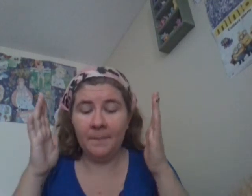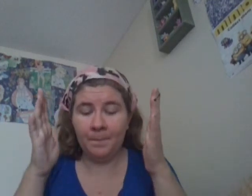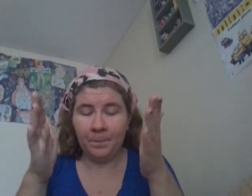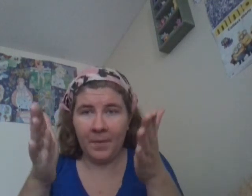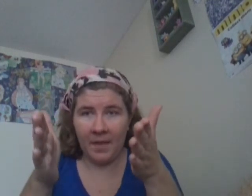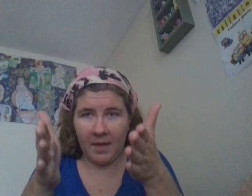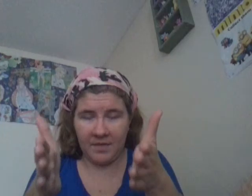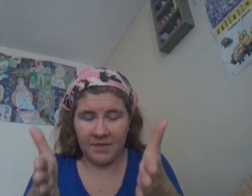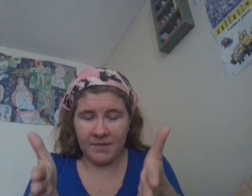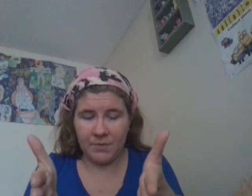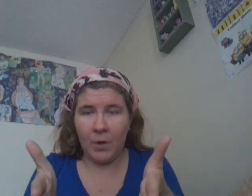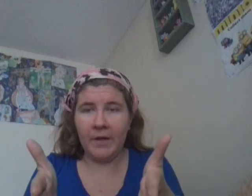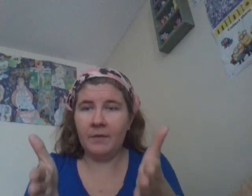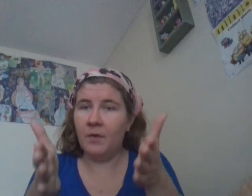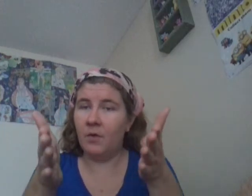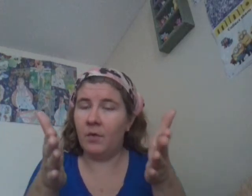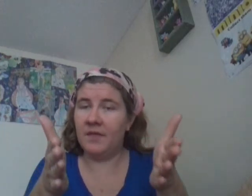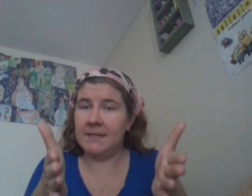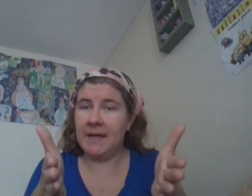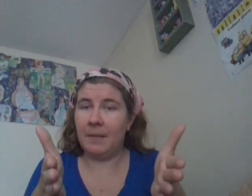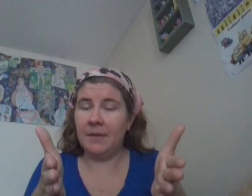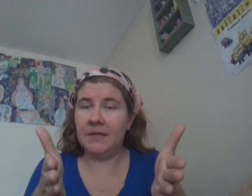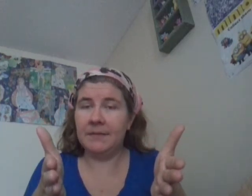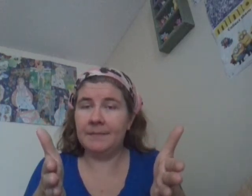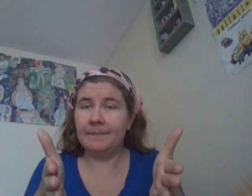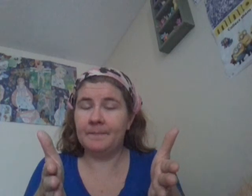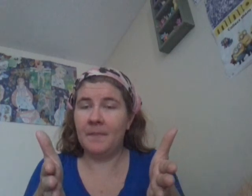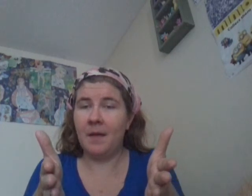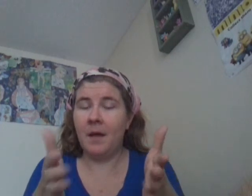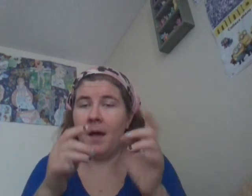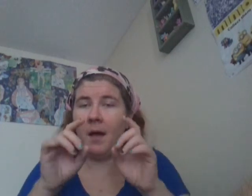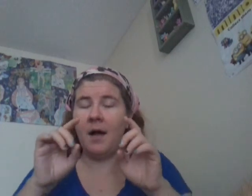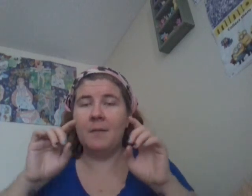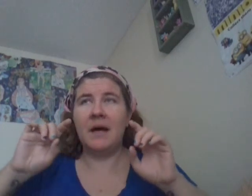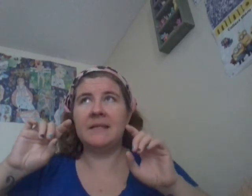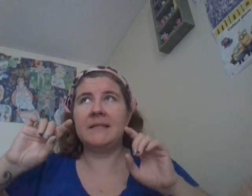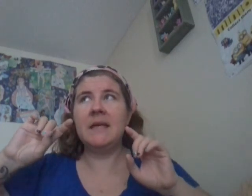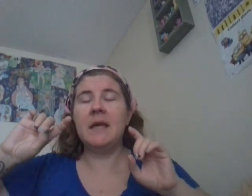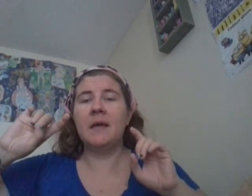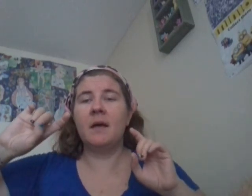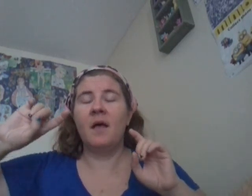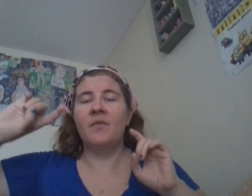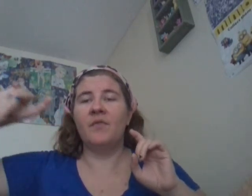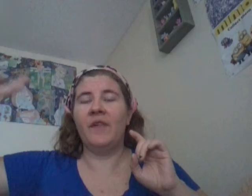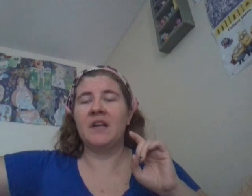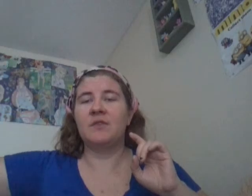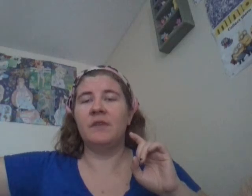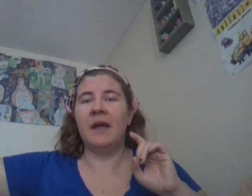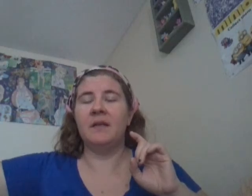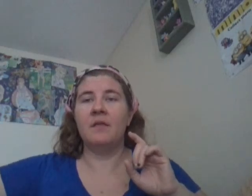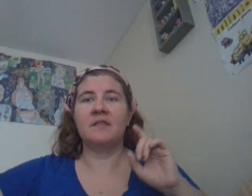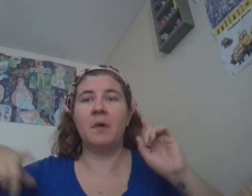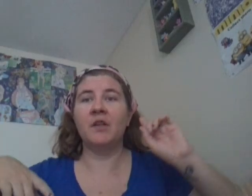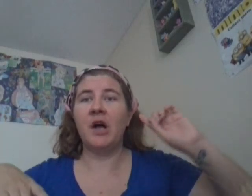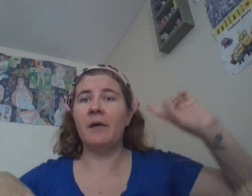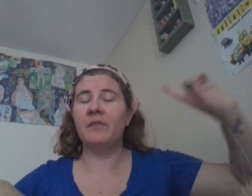at this drawing or this tablet, I'm not seeing the flash of light. The small child